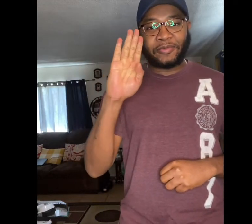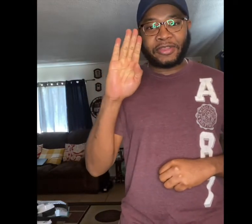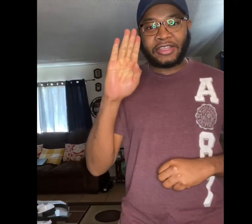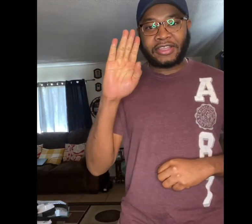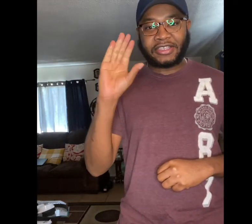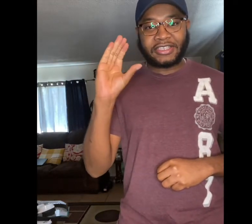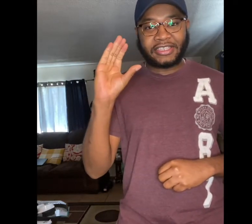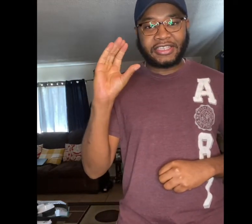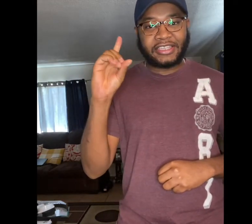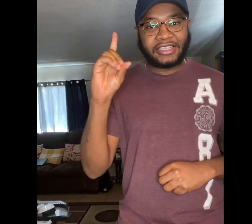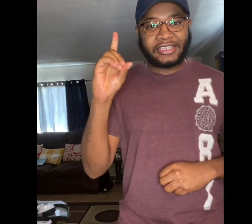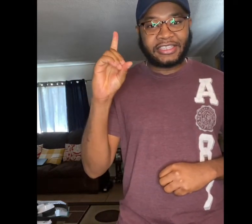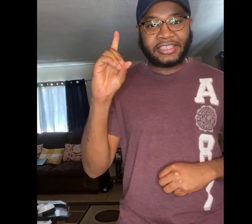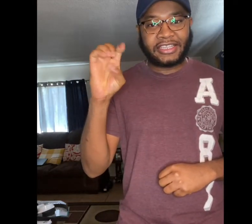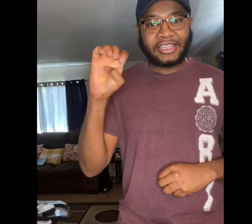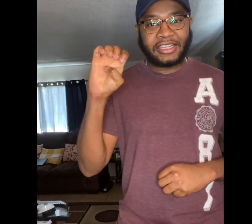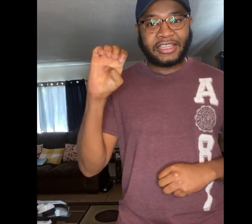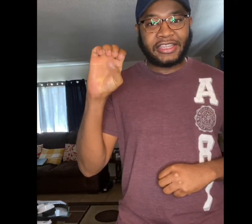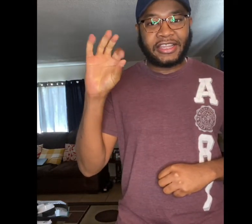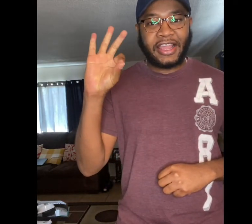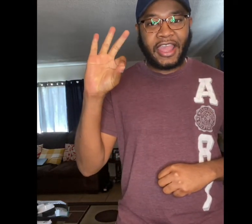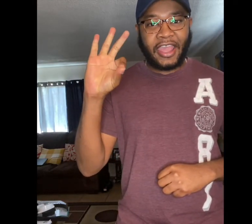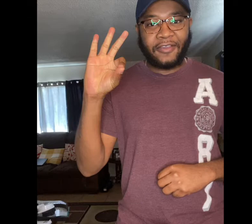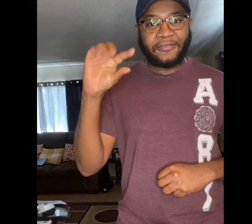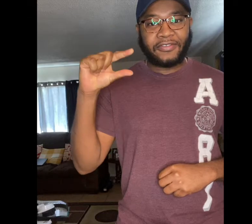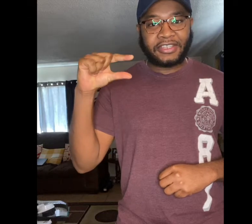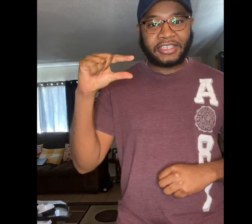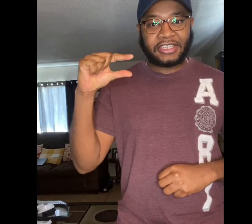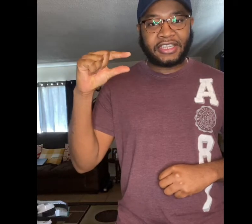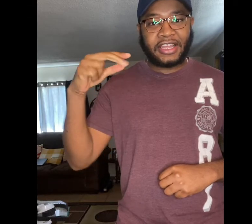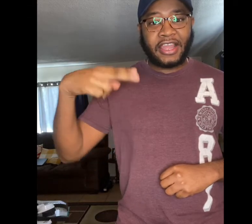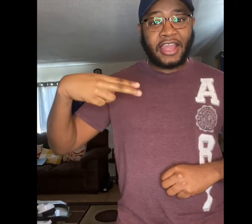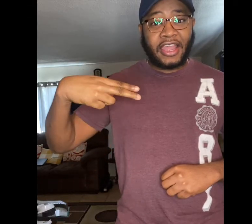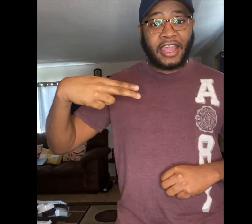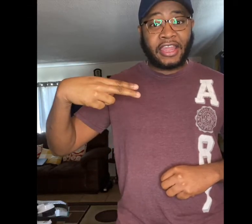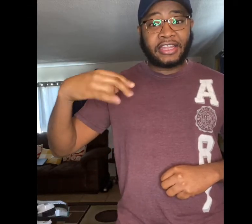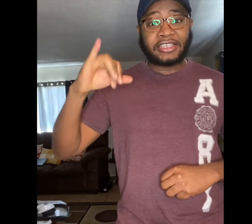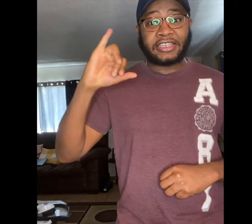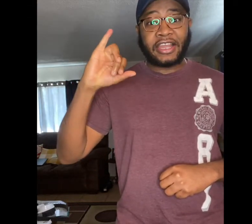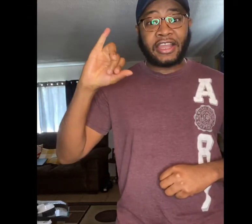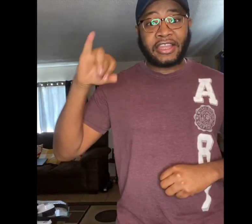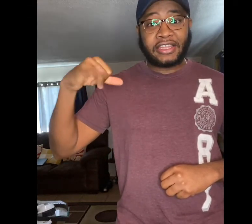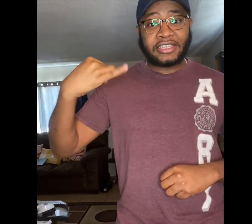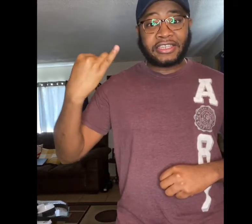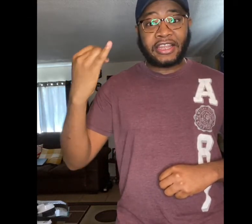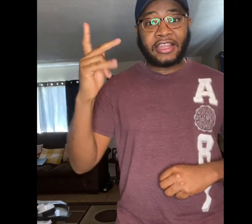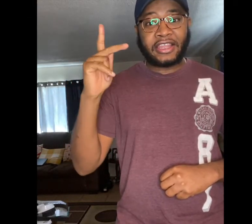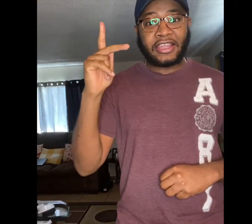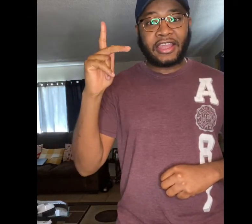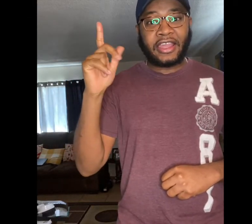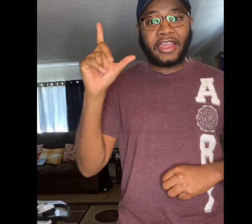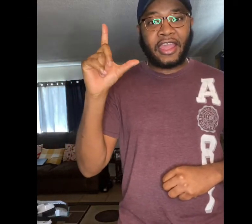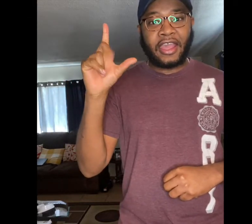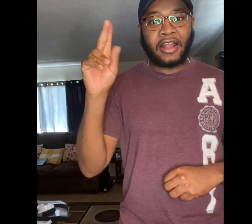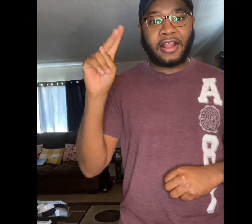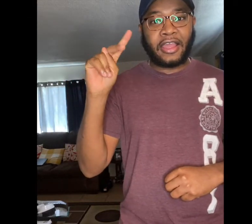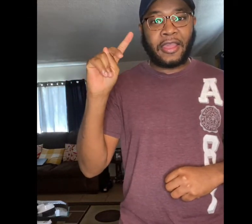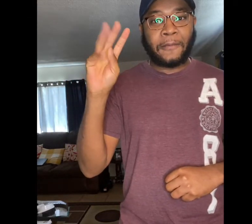B, C, D, E, F, G, H, I, J, K, L, M,